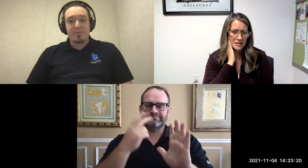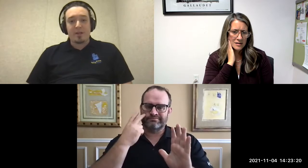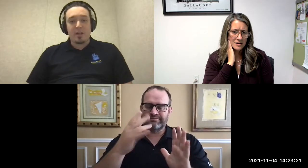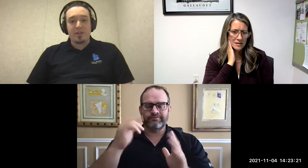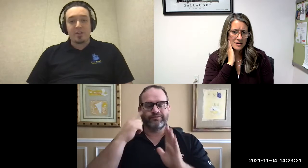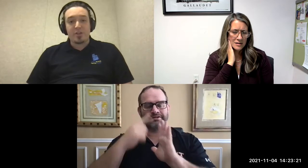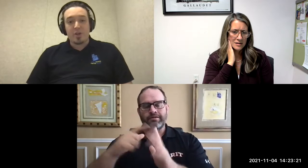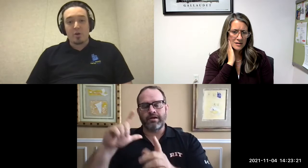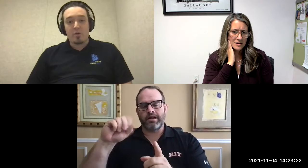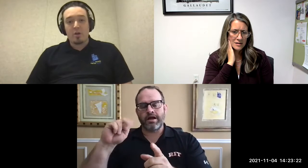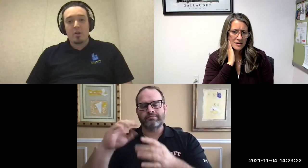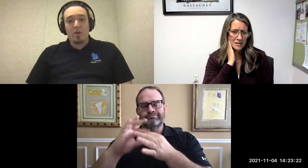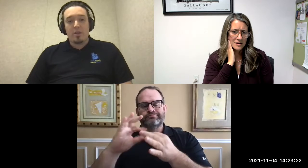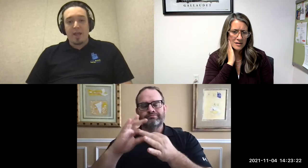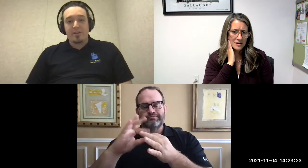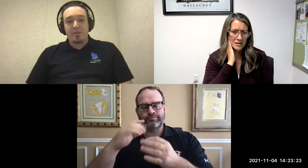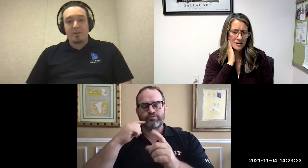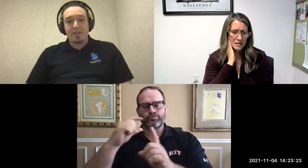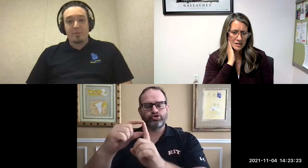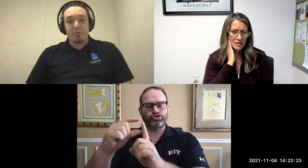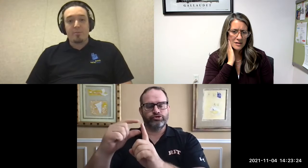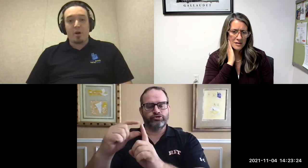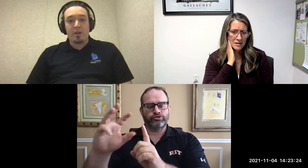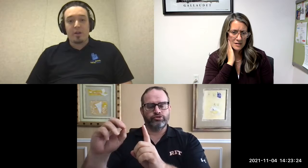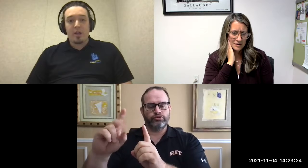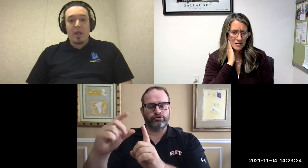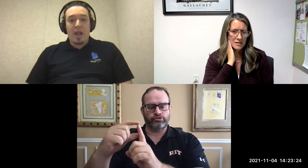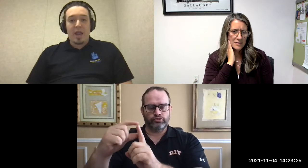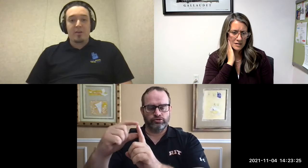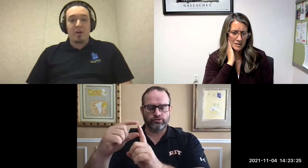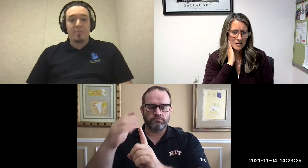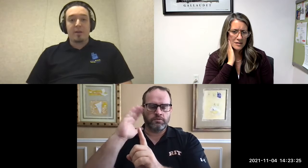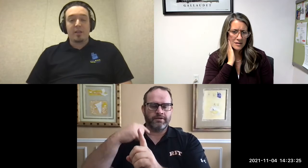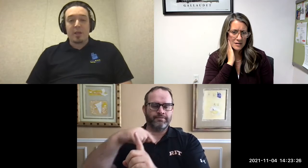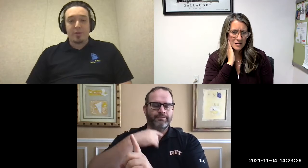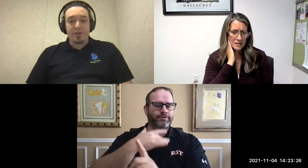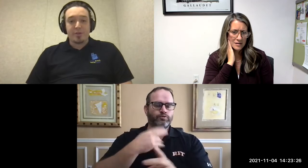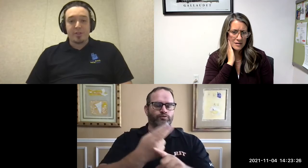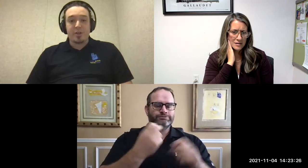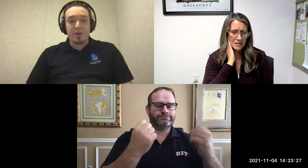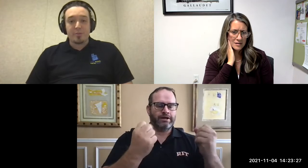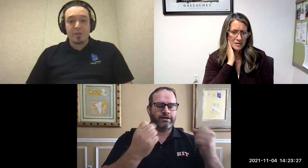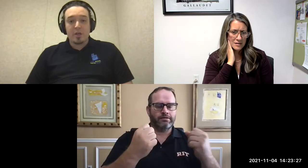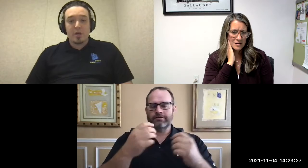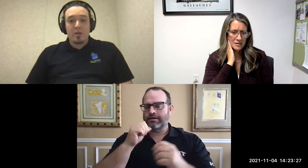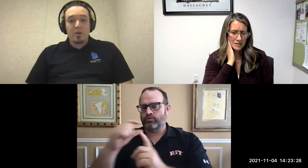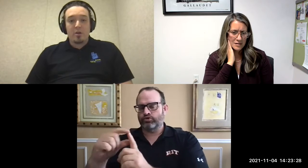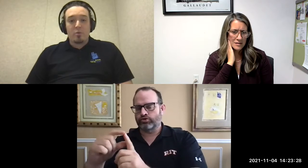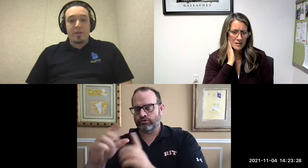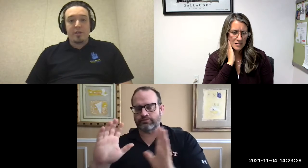being collected to show that? So for example, Marland had talked about the language we use, the terms. We tend